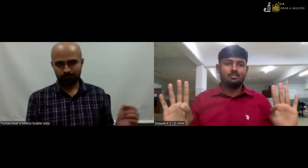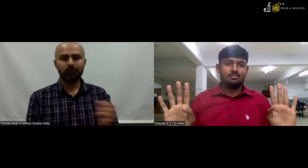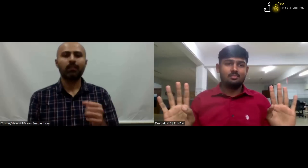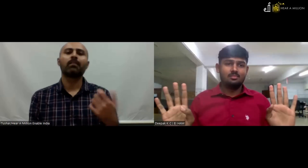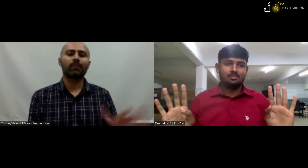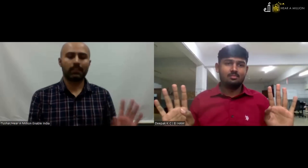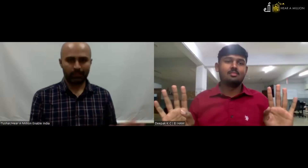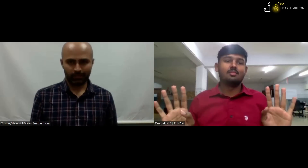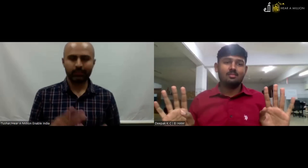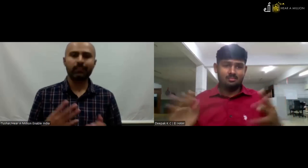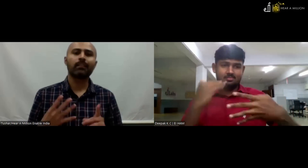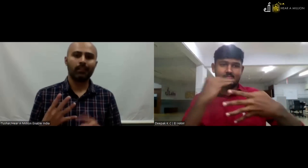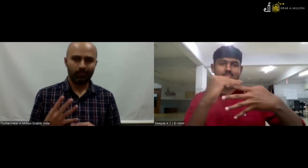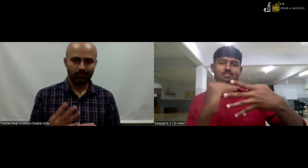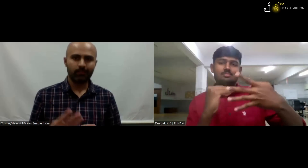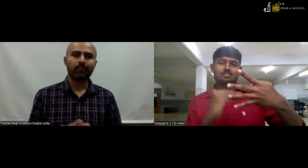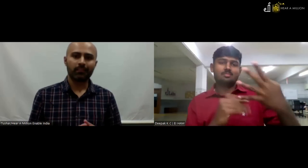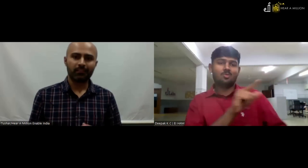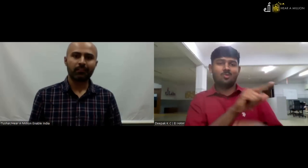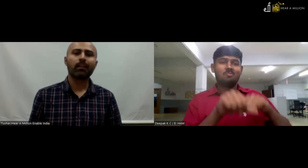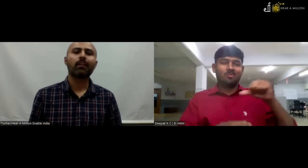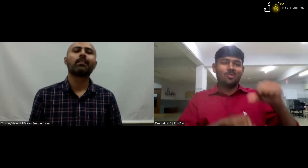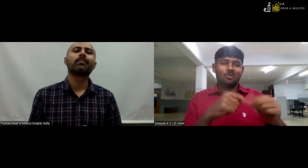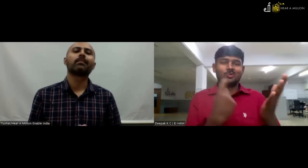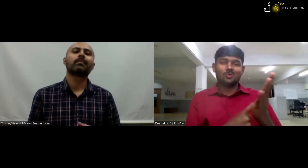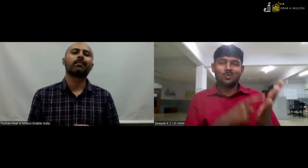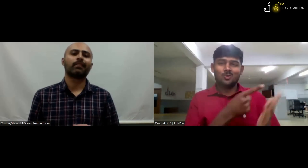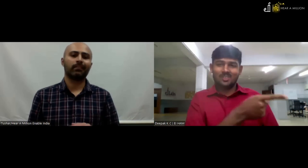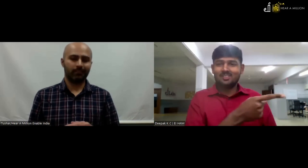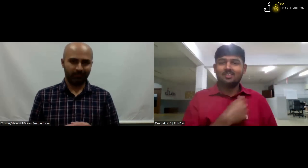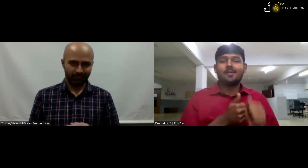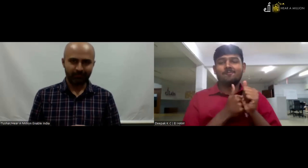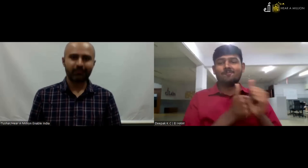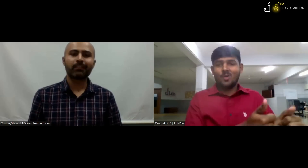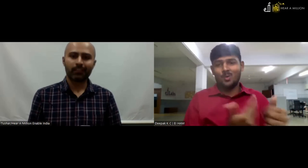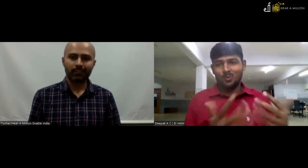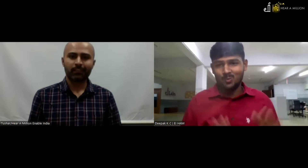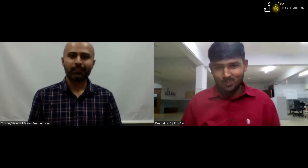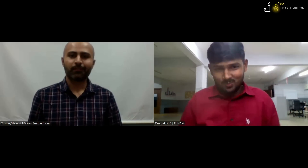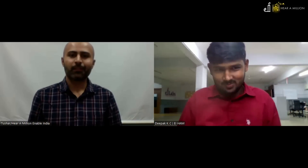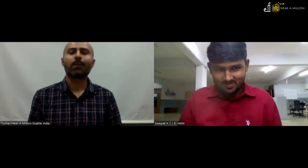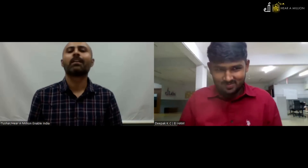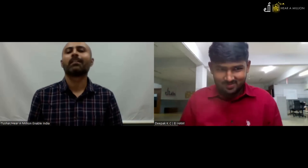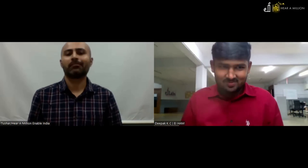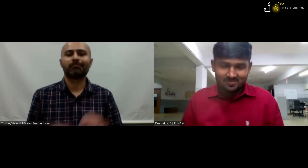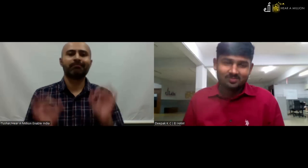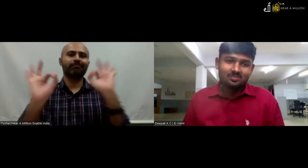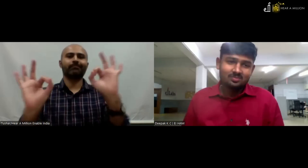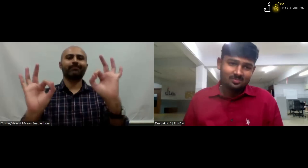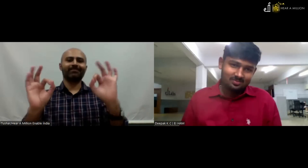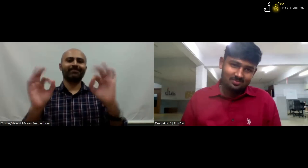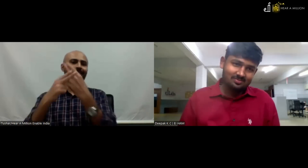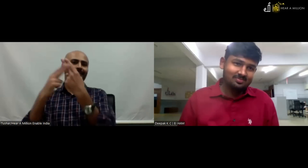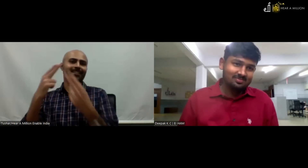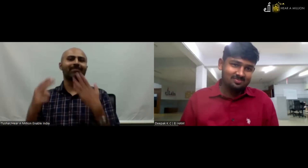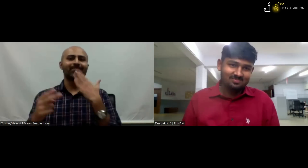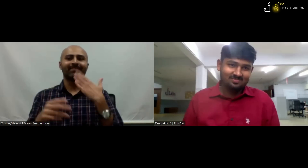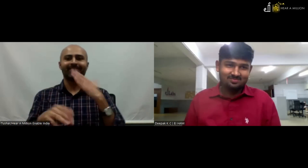them that you know how to drive in the first, second, third, fourth, after the fourth gear, they then stop you. So there are these 4